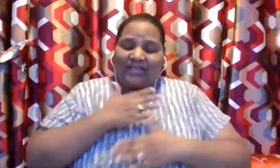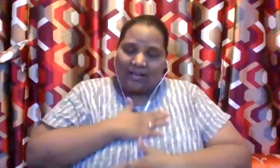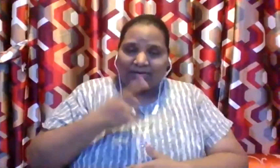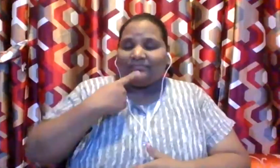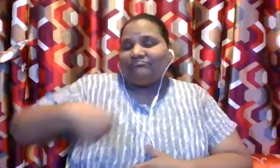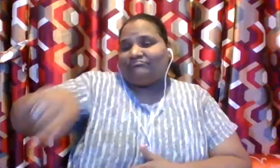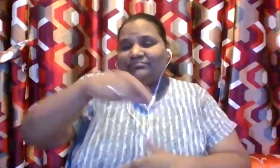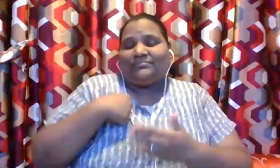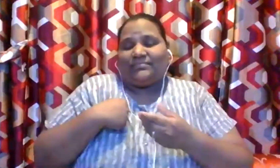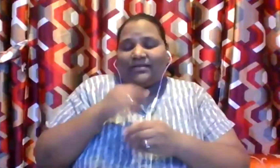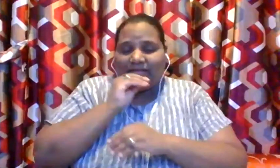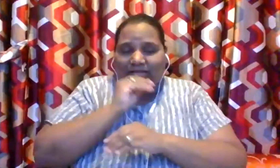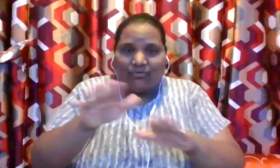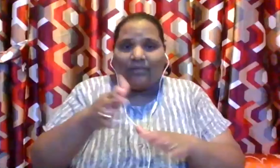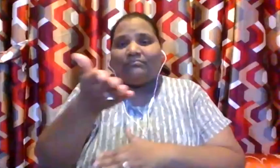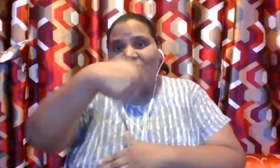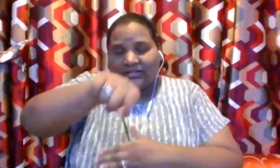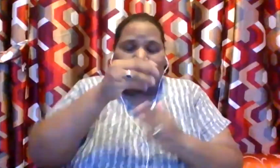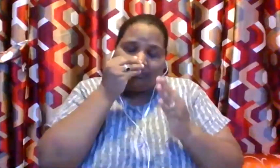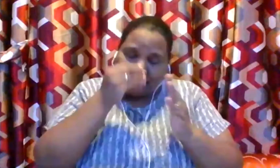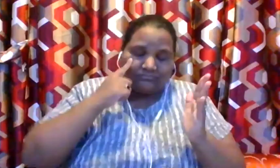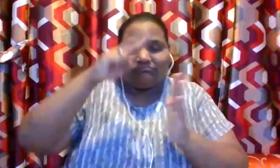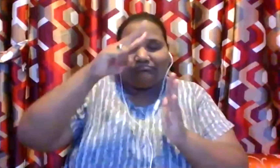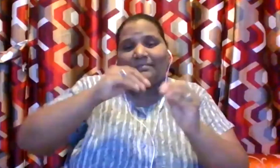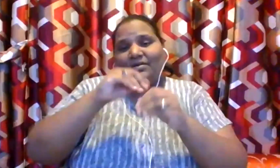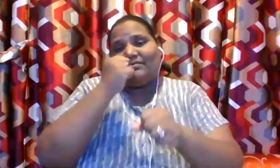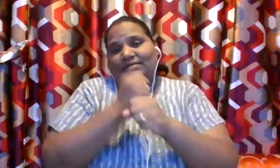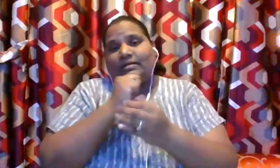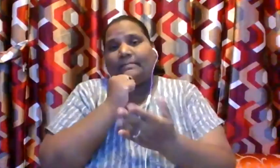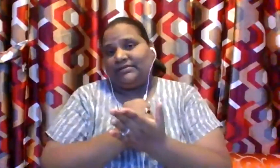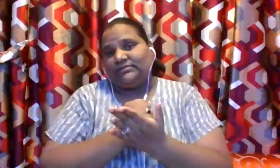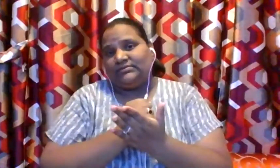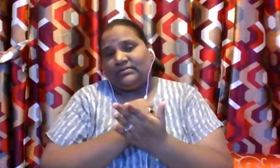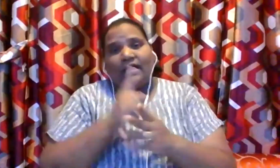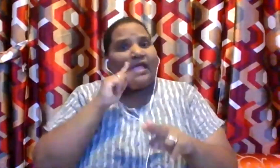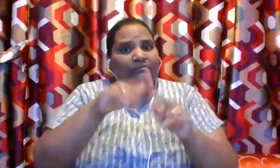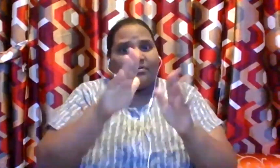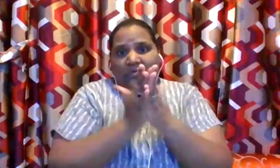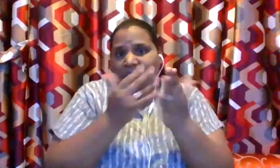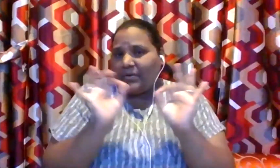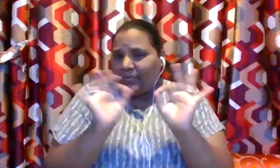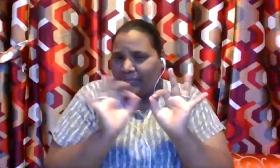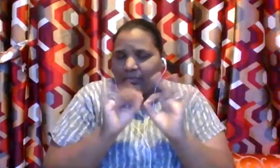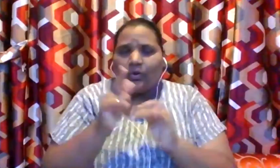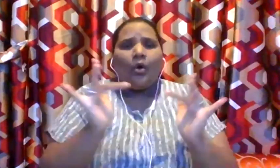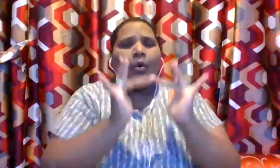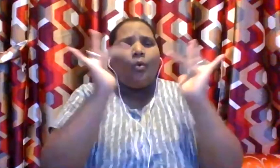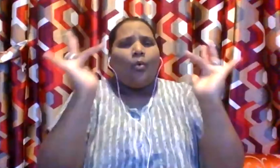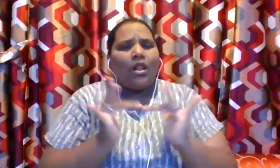read Bhagavad Gita. If you do not have hard copy, you can learn it online. I can send you the link, and you